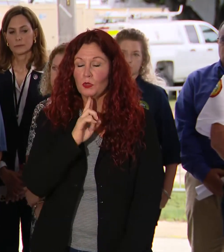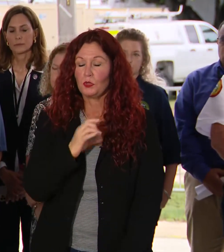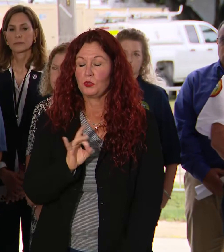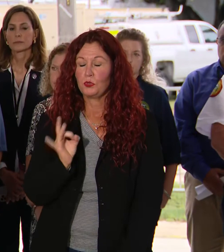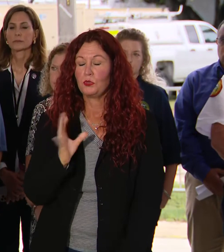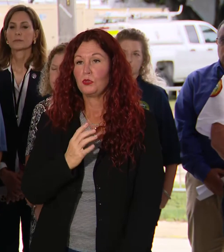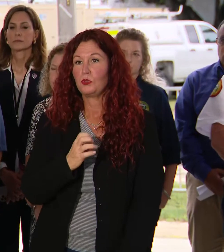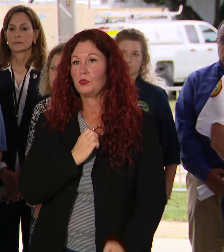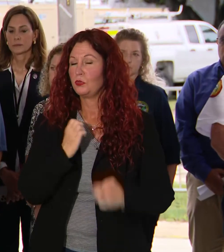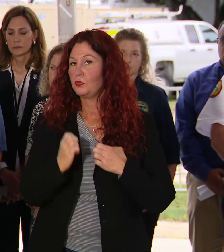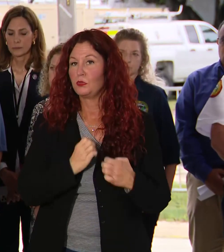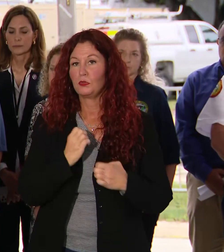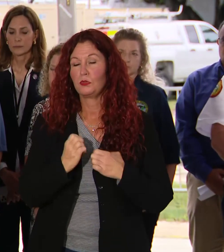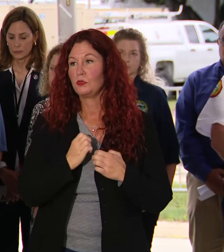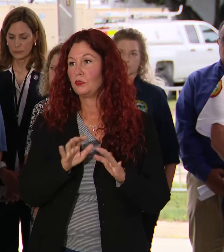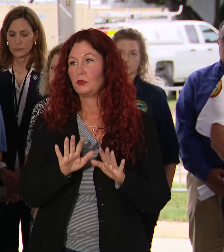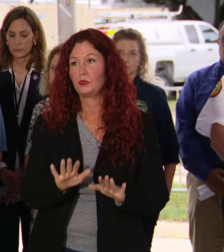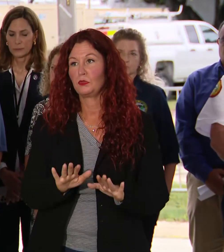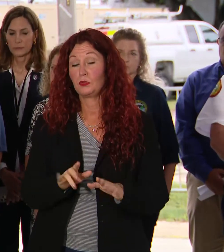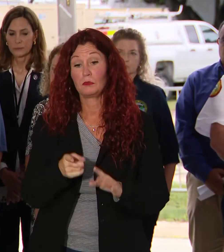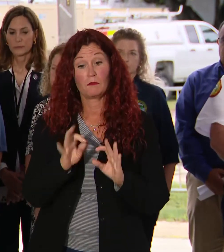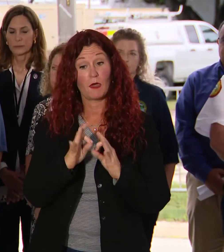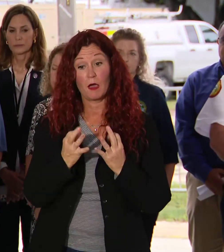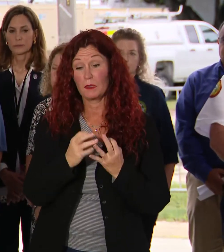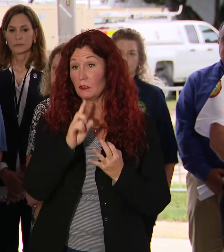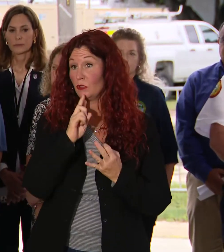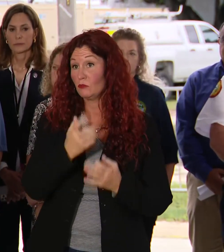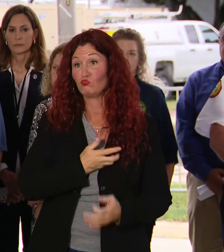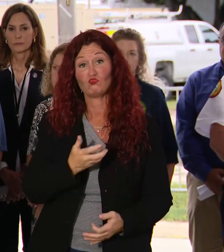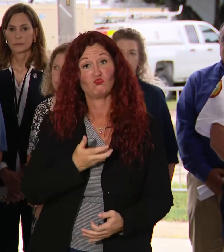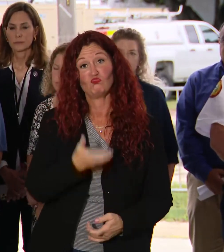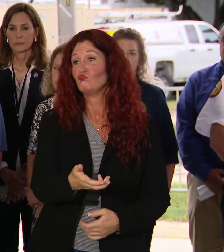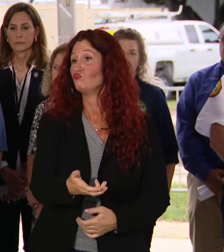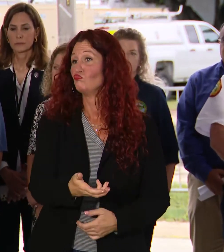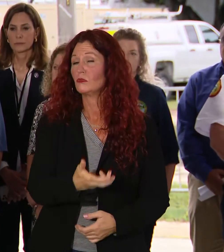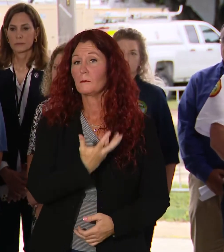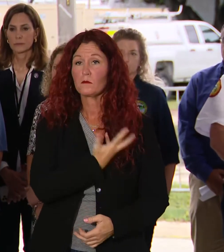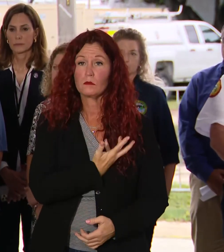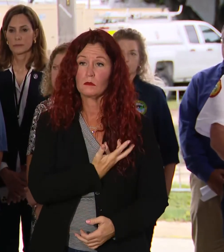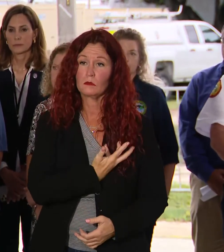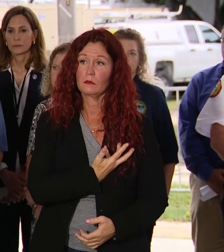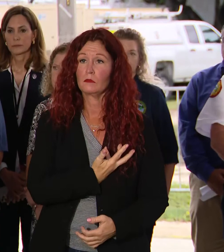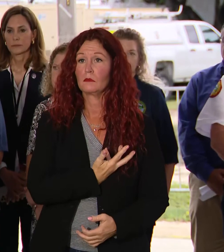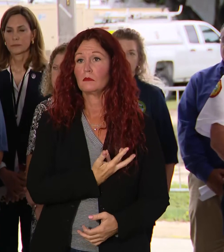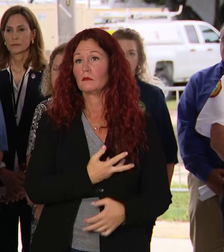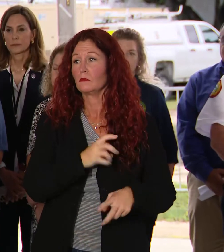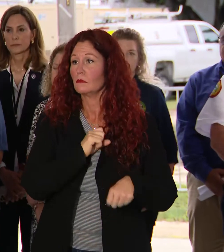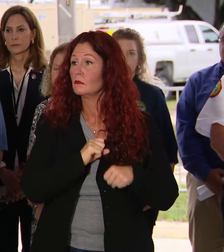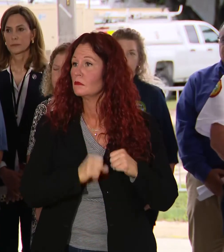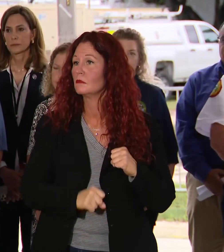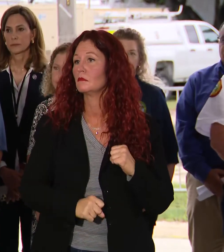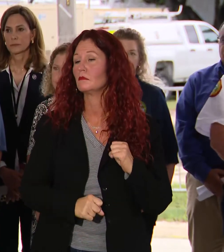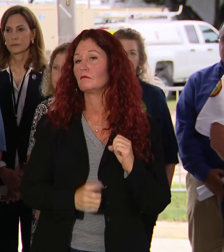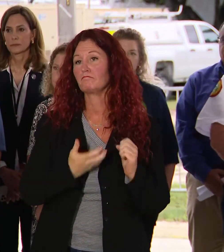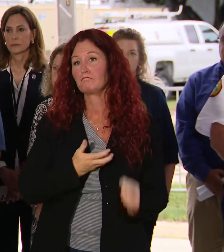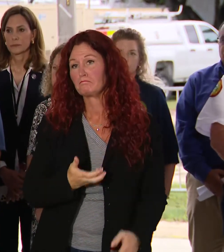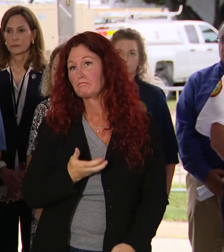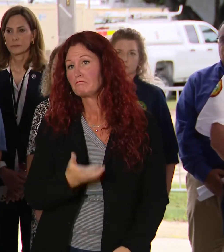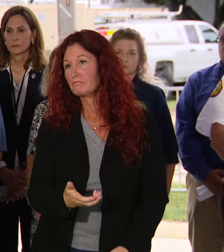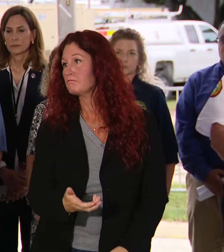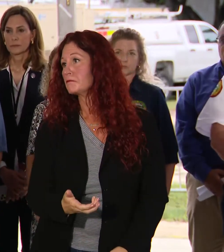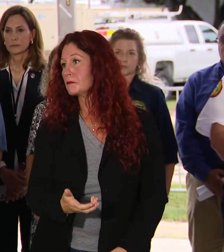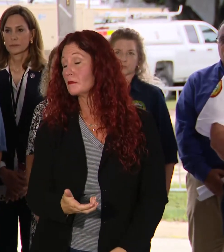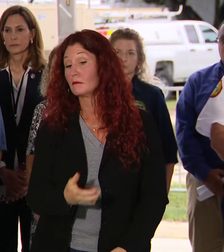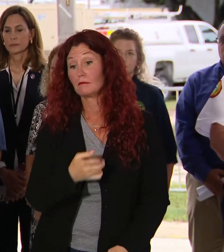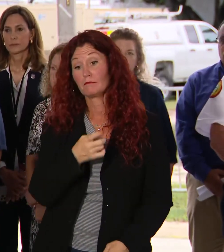him about their struggles and their grief, and he shared his own experience of great tragedy and grief, which was a